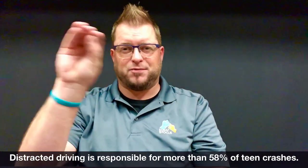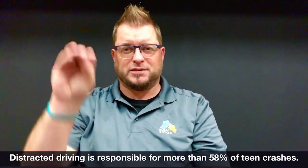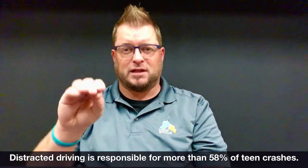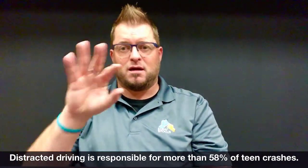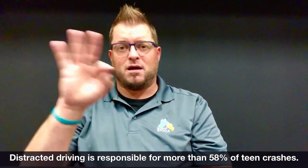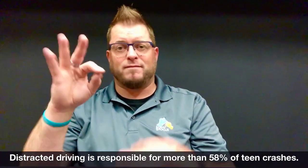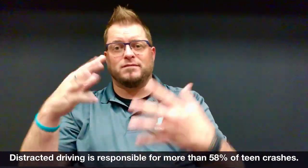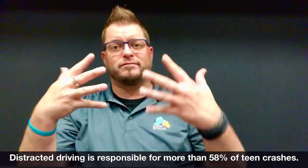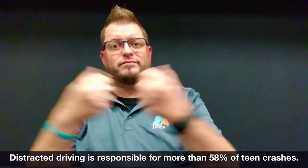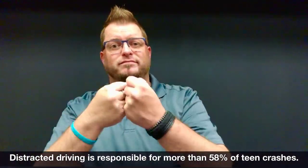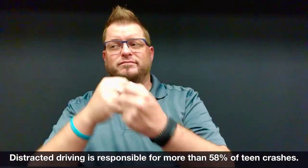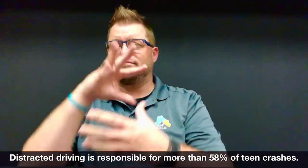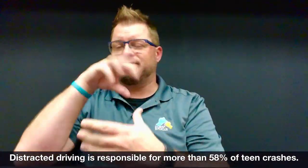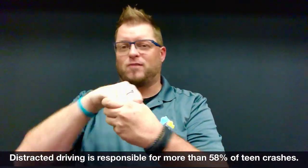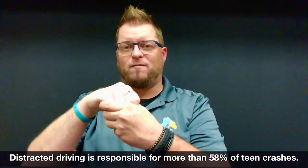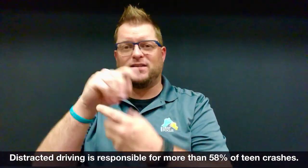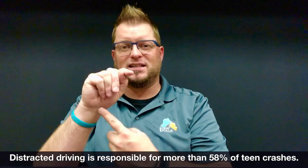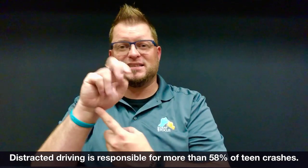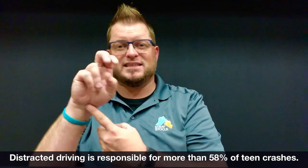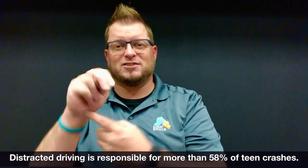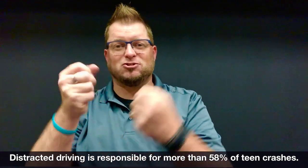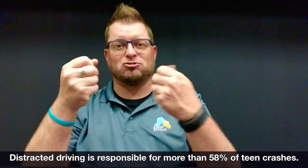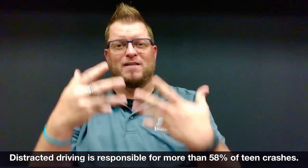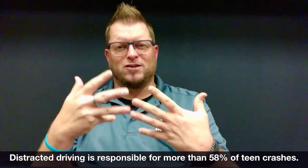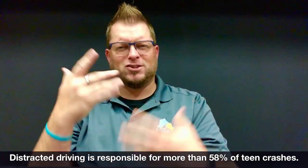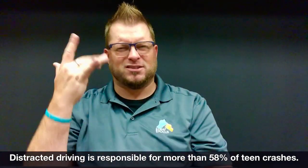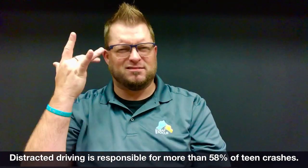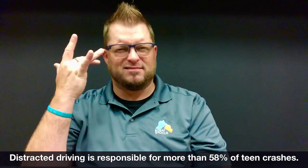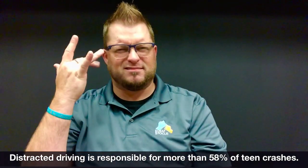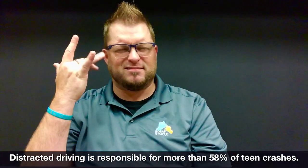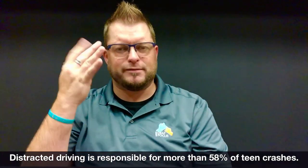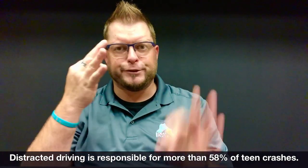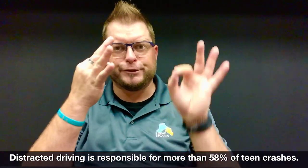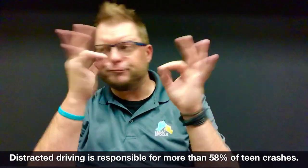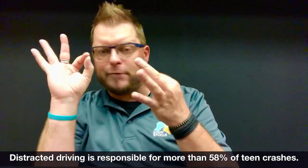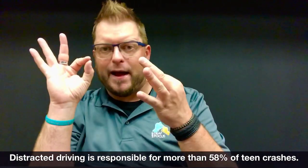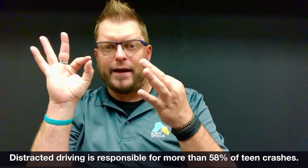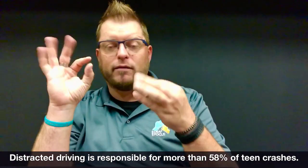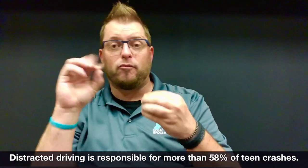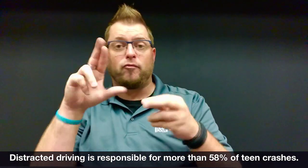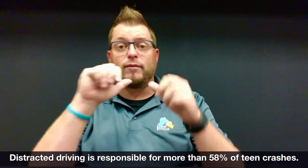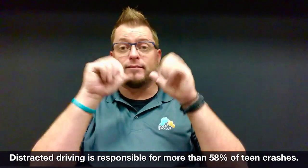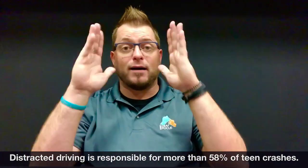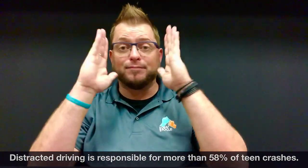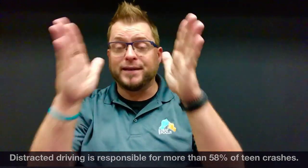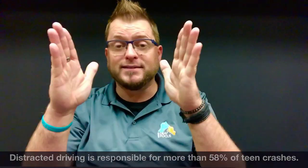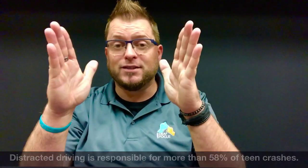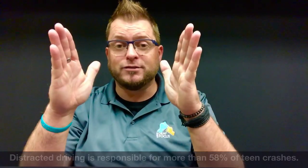Distracted driving is responsible for more than 58% of teen crashes.